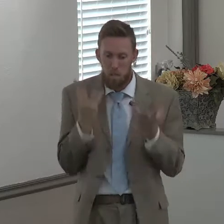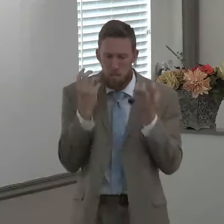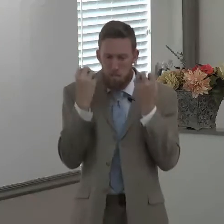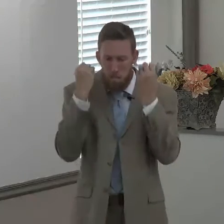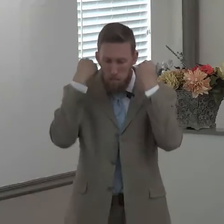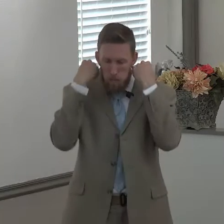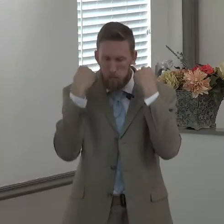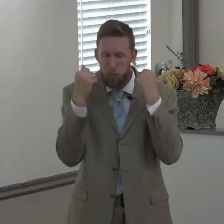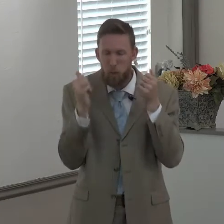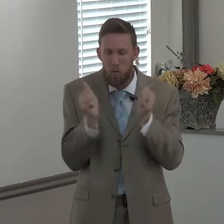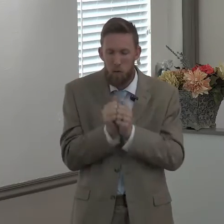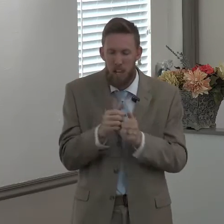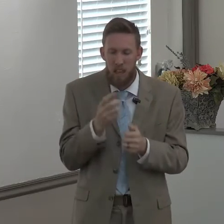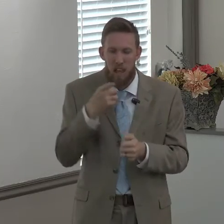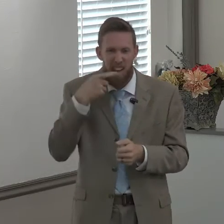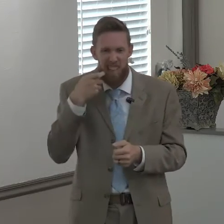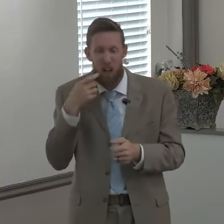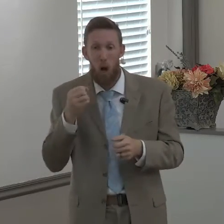about that?